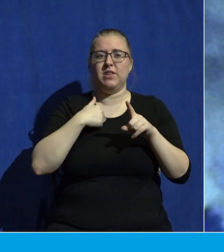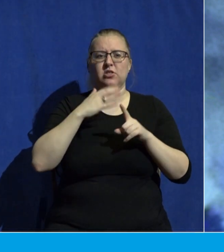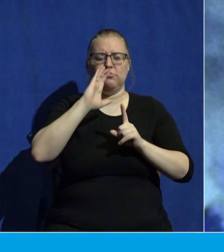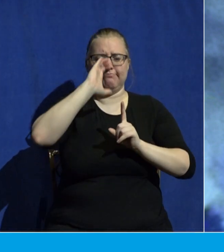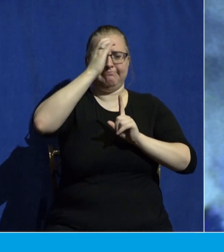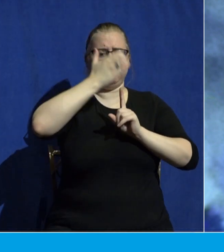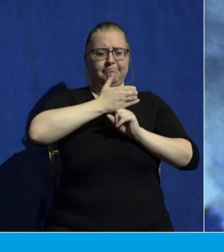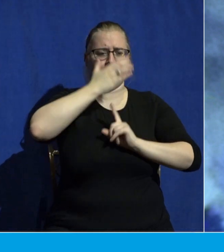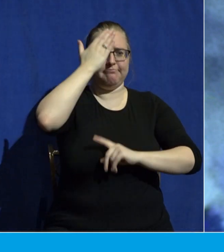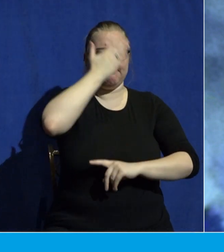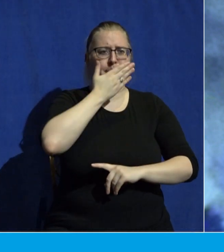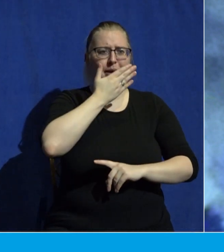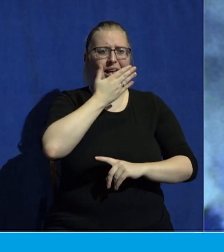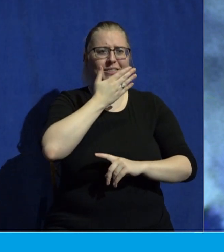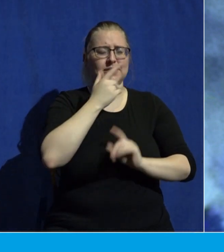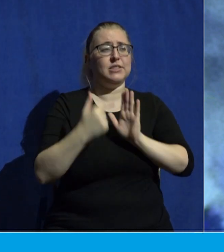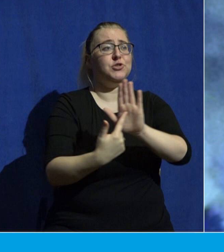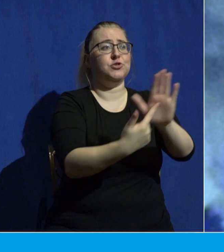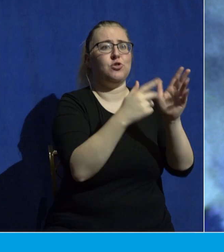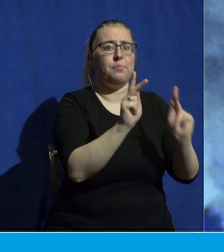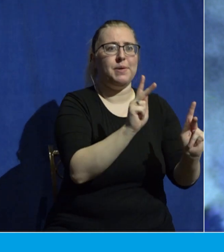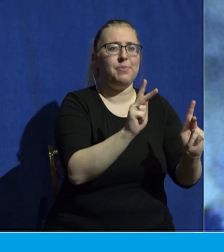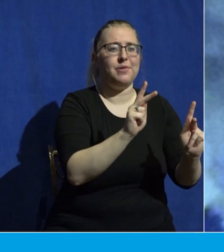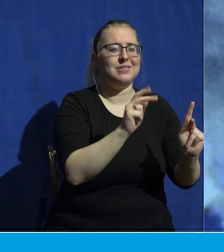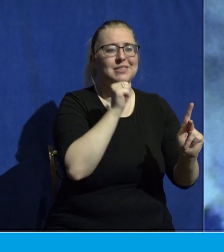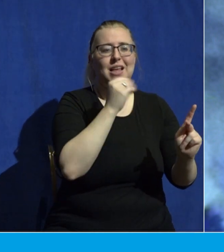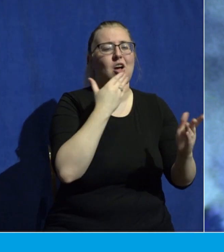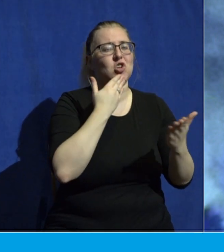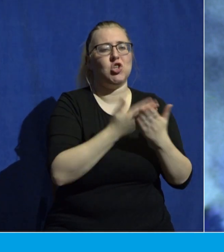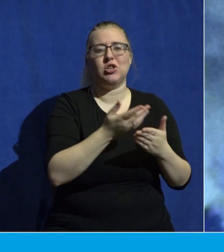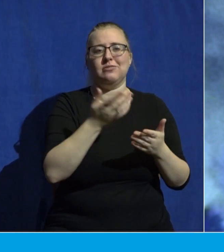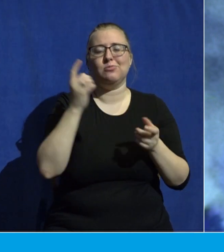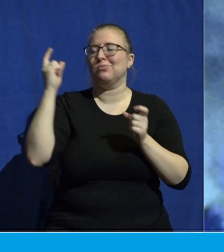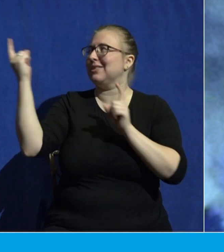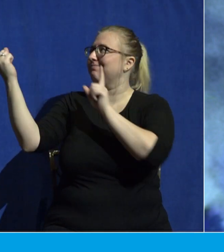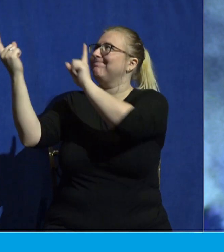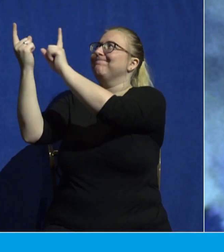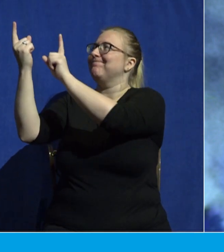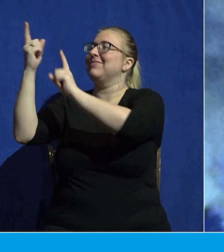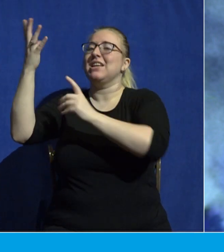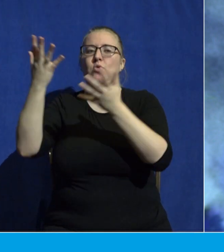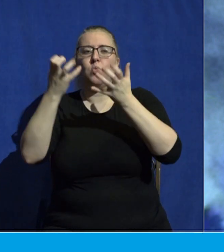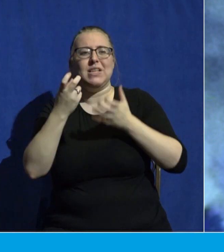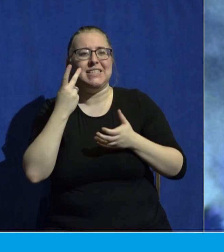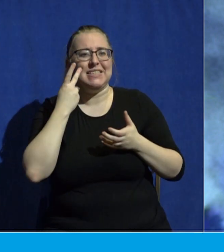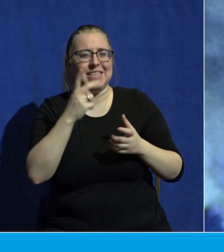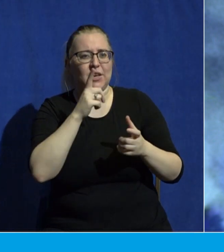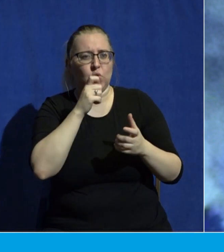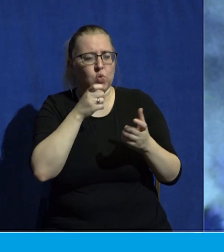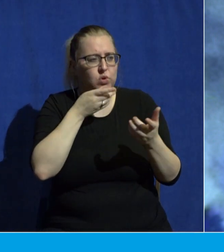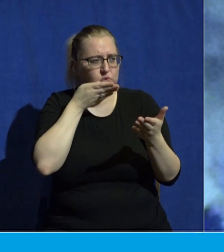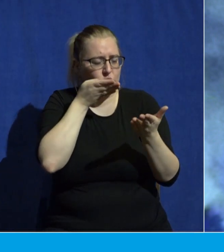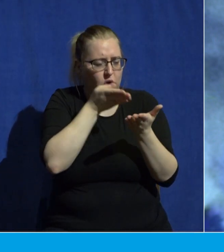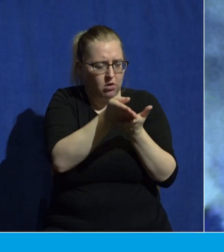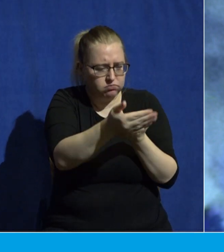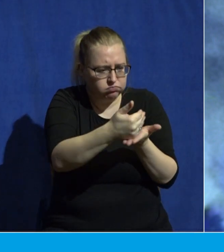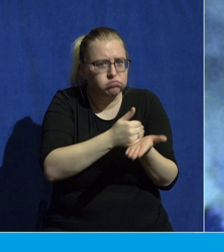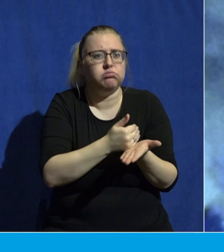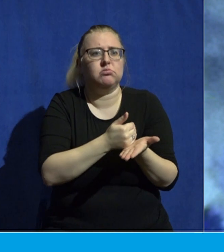no good before him. He wants to see you as you are. He wants to be gracious to you. You